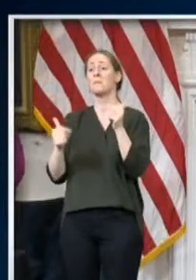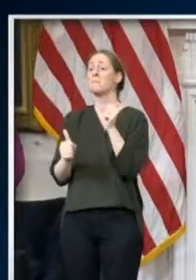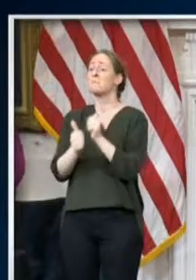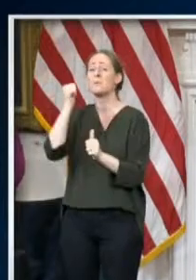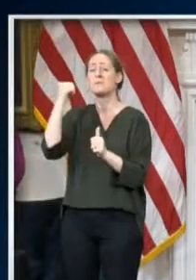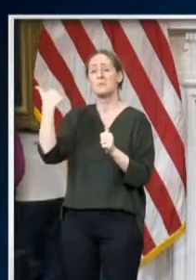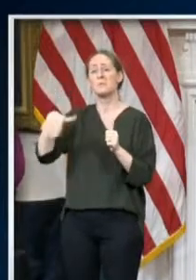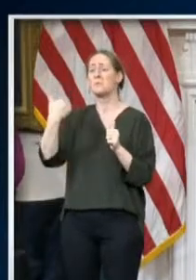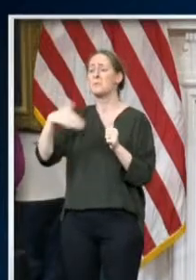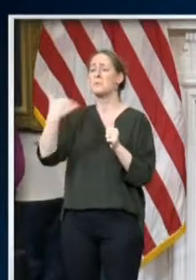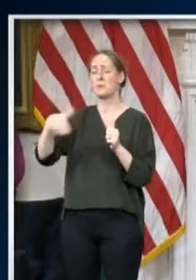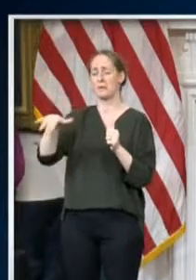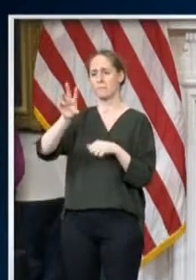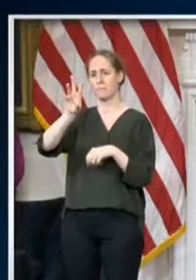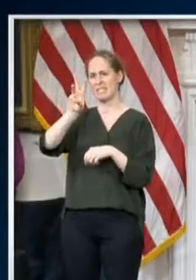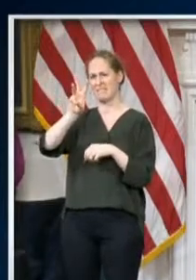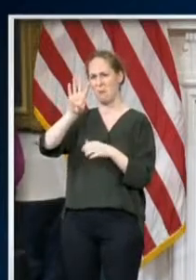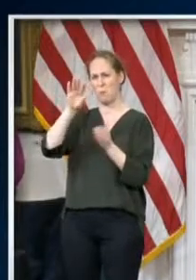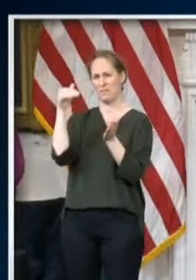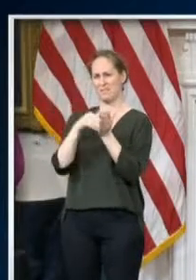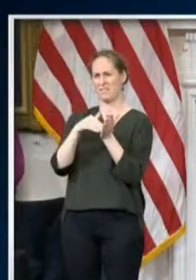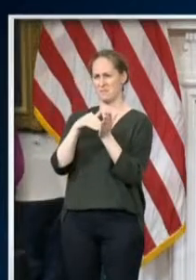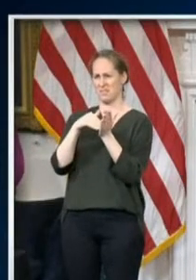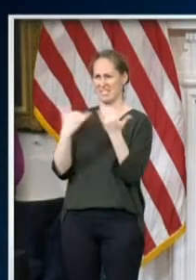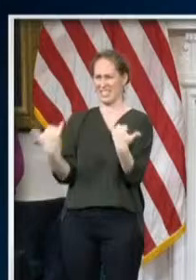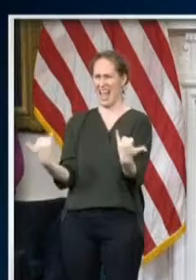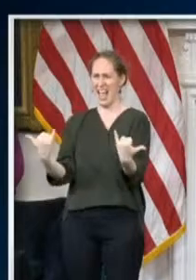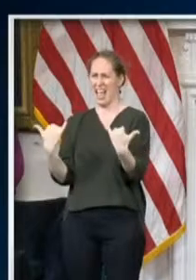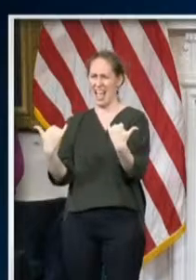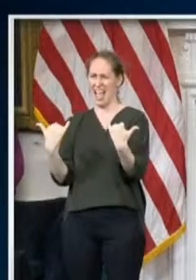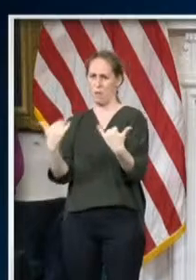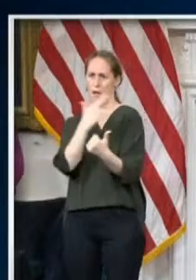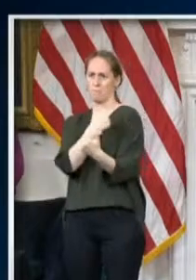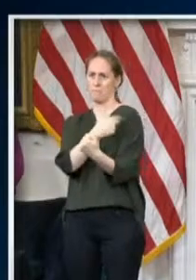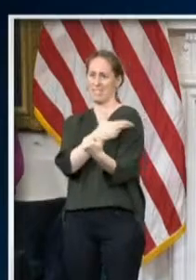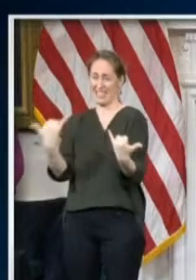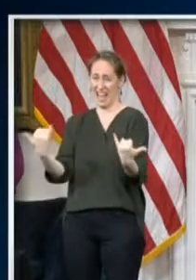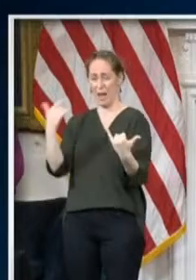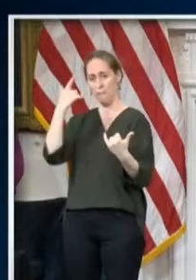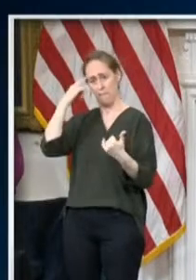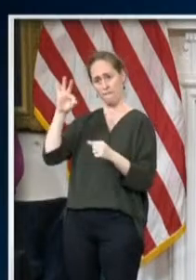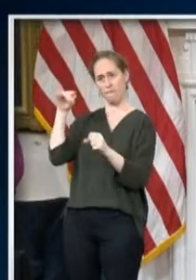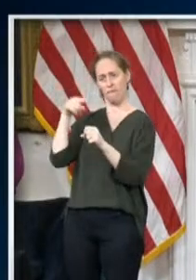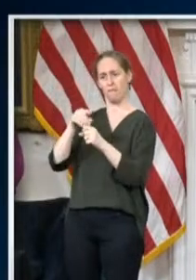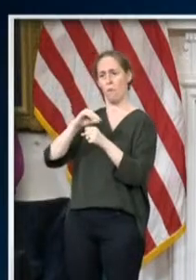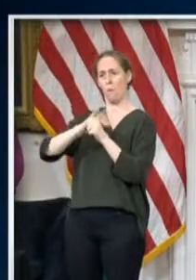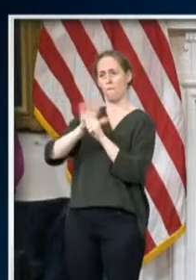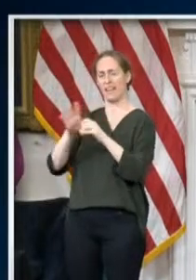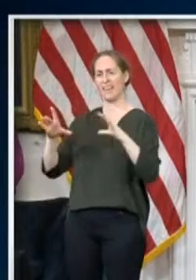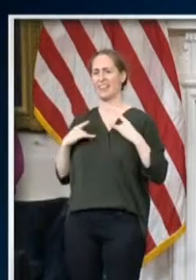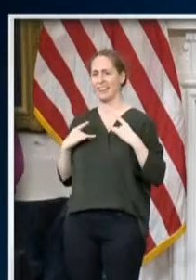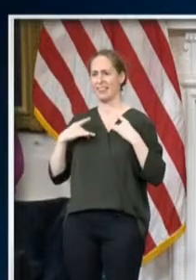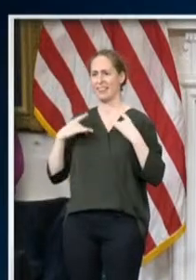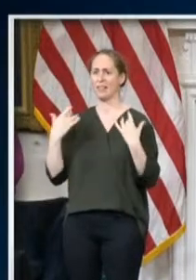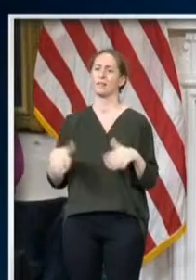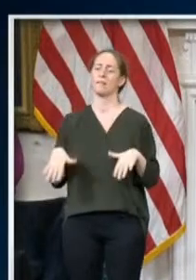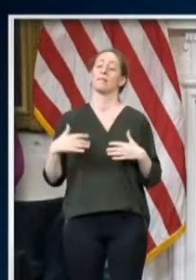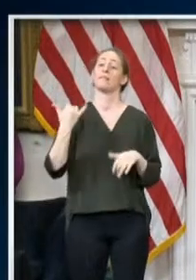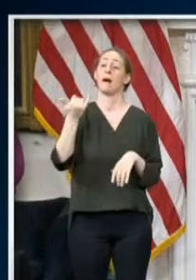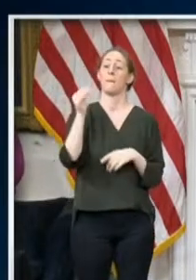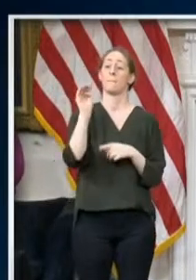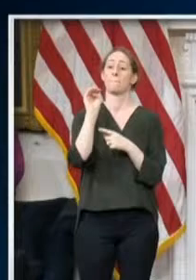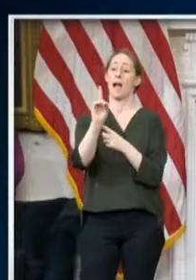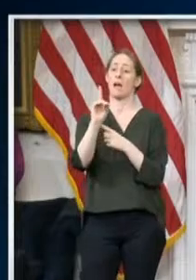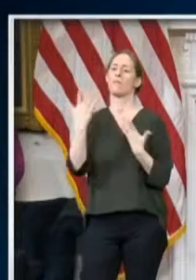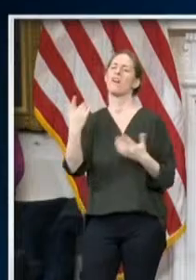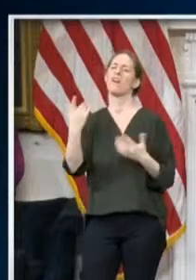with 64,000 patients hospitalized. Maryland is now in the red zone for case rates, as